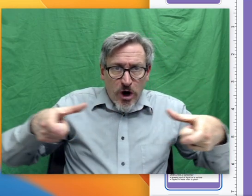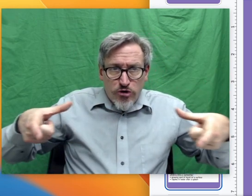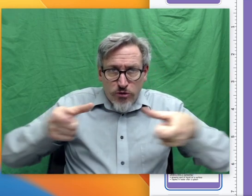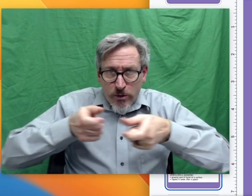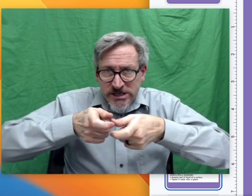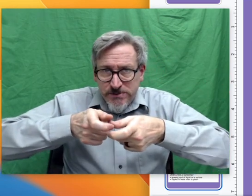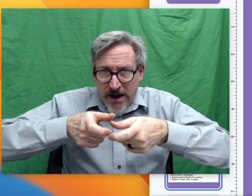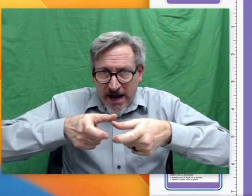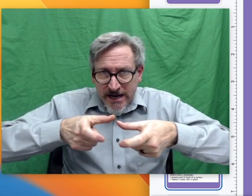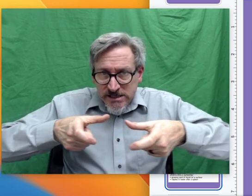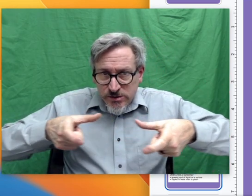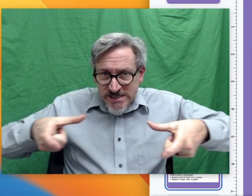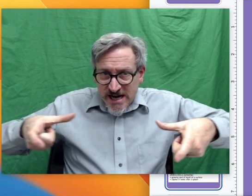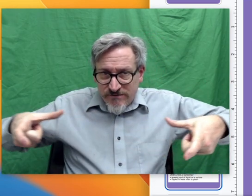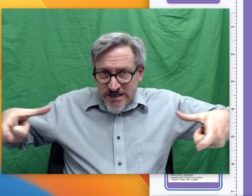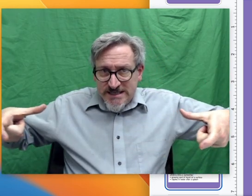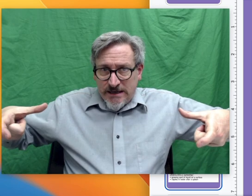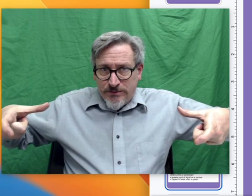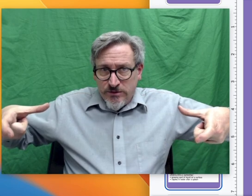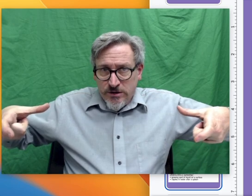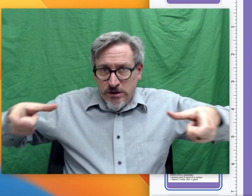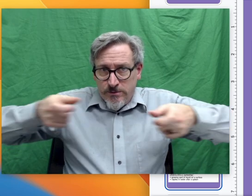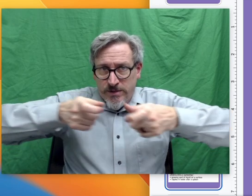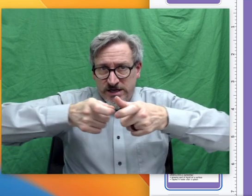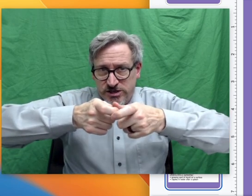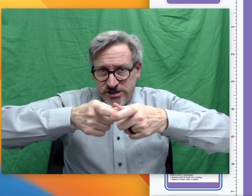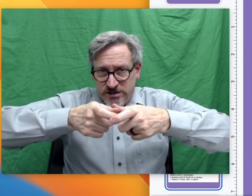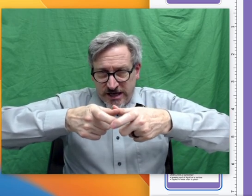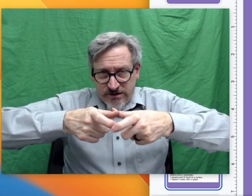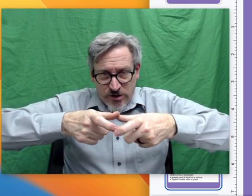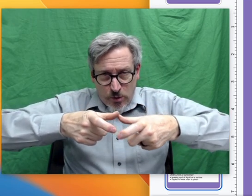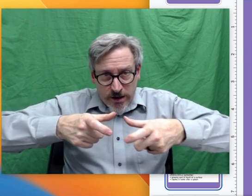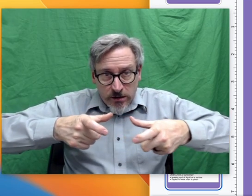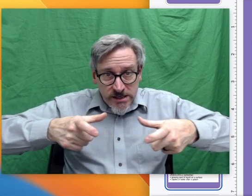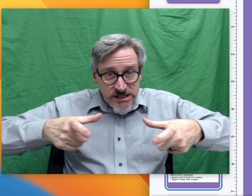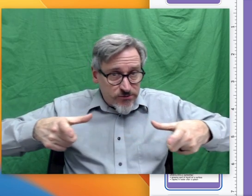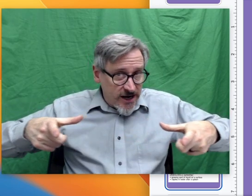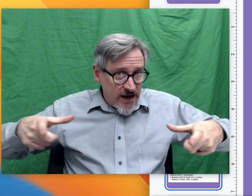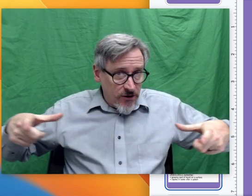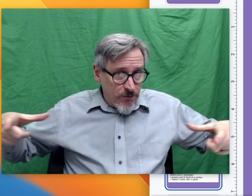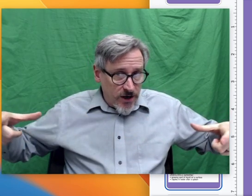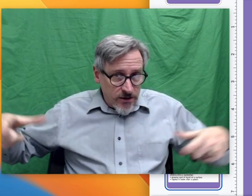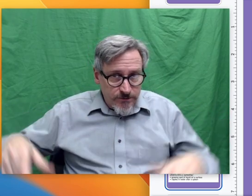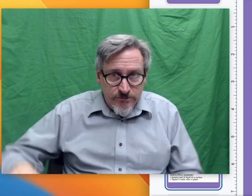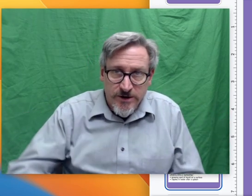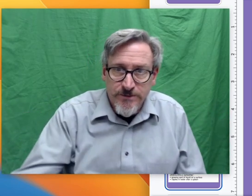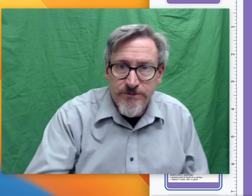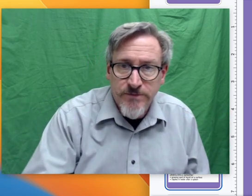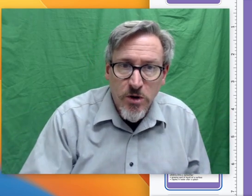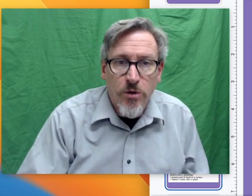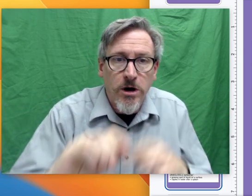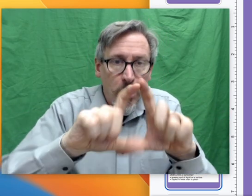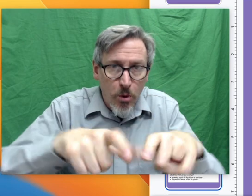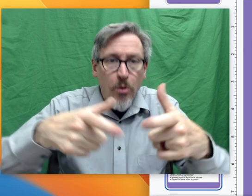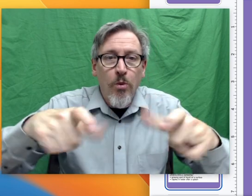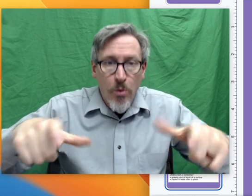A growing spot, so it's not very deep, but it's just like the oil is spreading out in a pot, right?